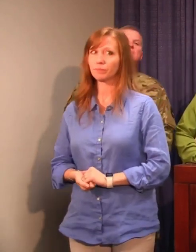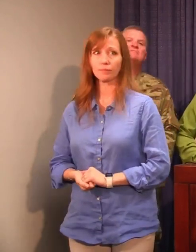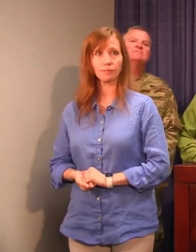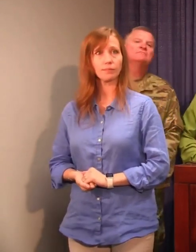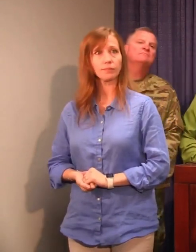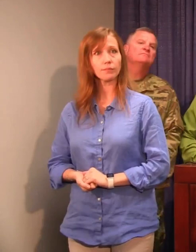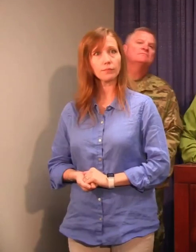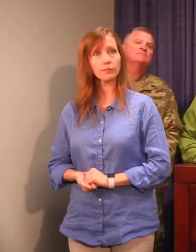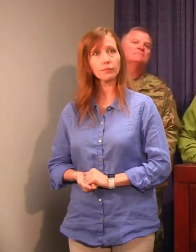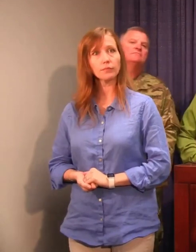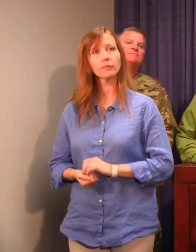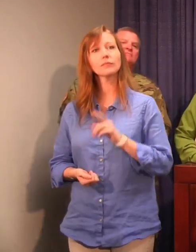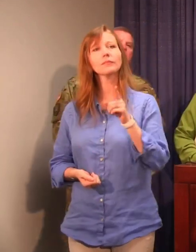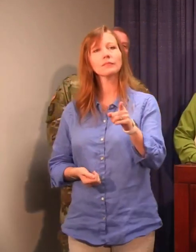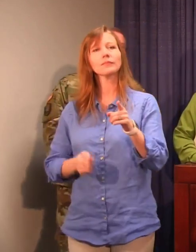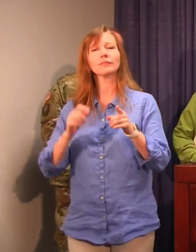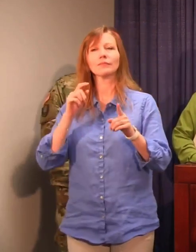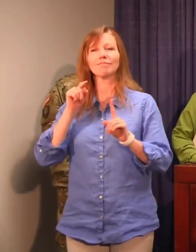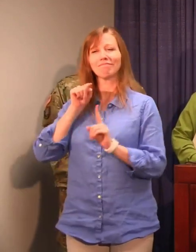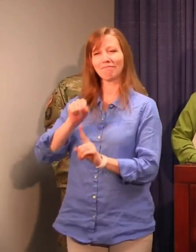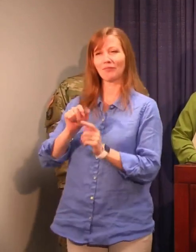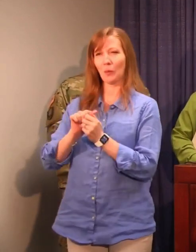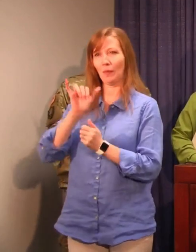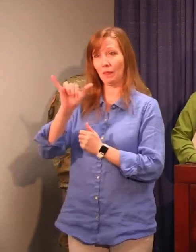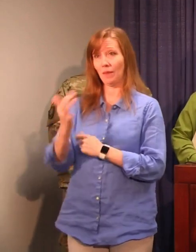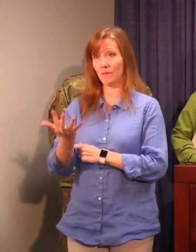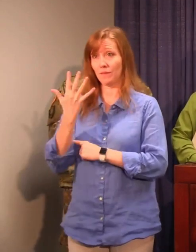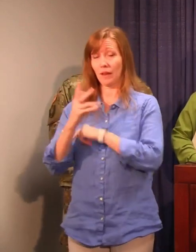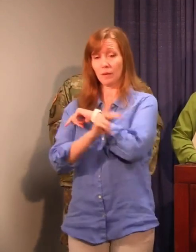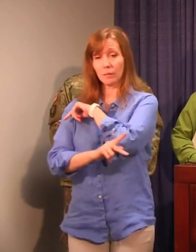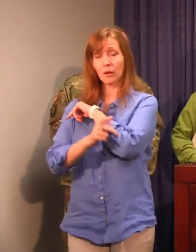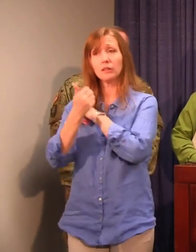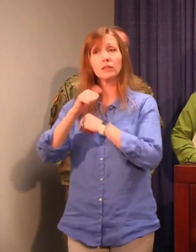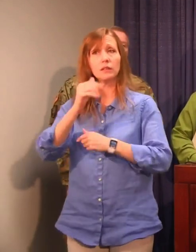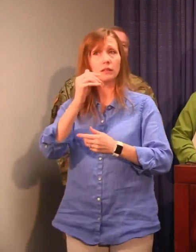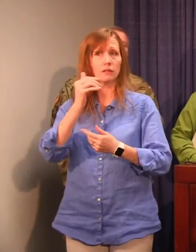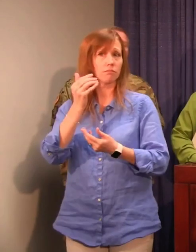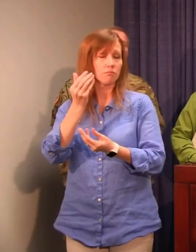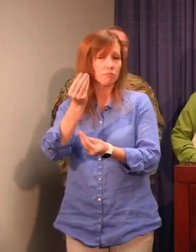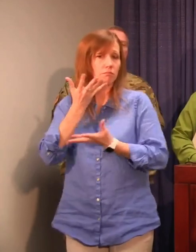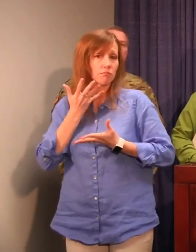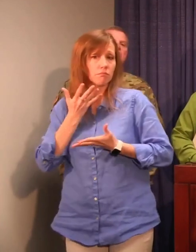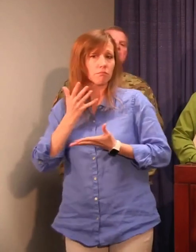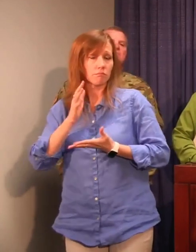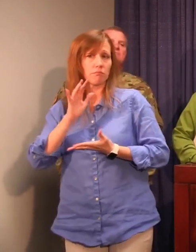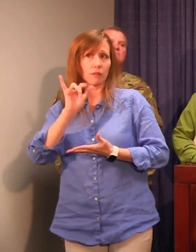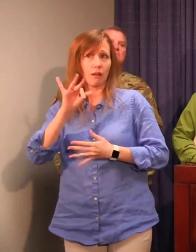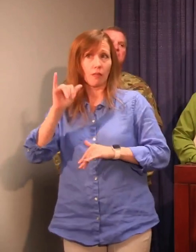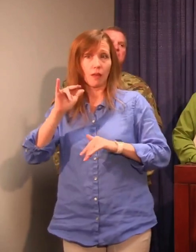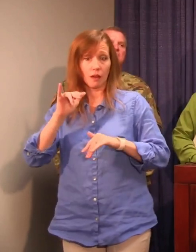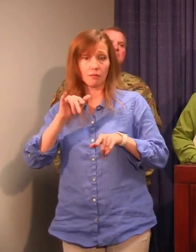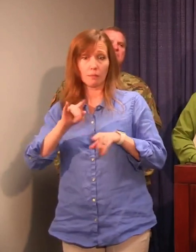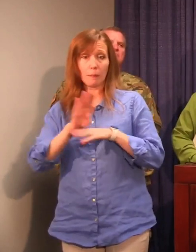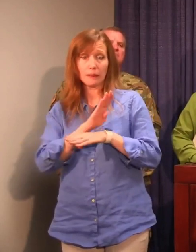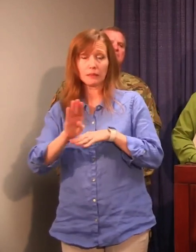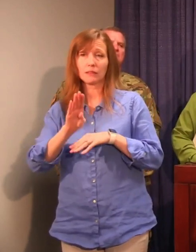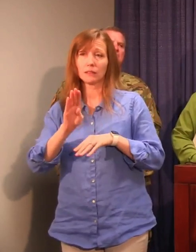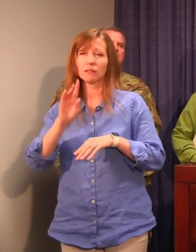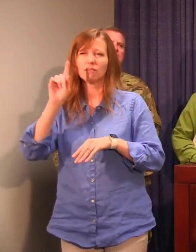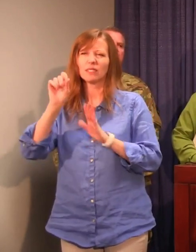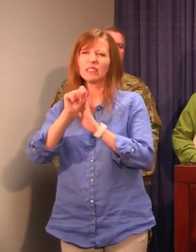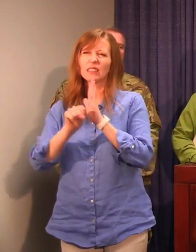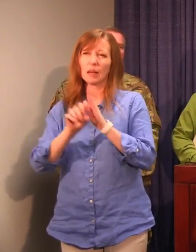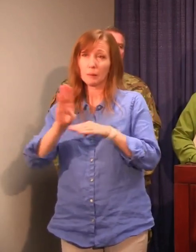Yes, sir. Speaking of those 5 parishes, any update in terms of whether those buildings will be open tomorrow, or is that still TBD?